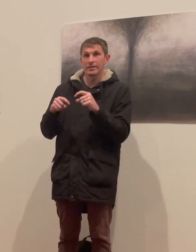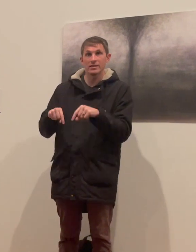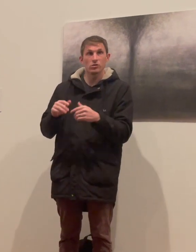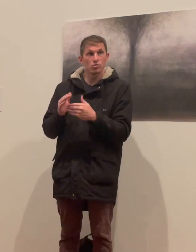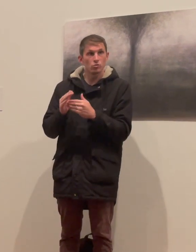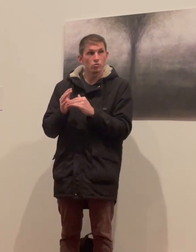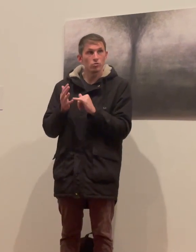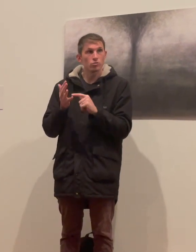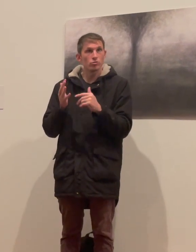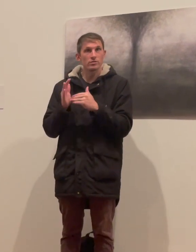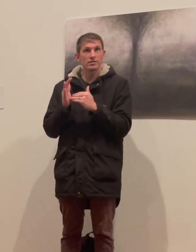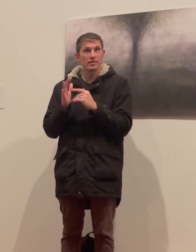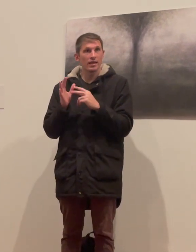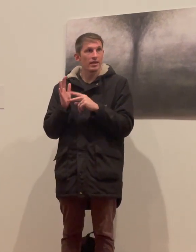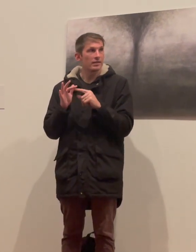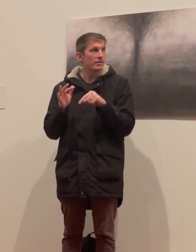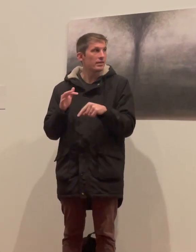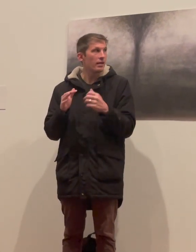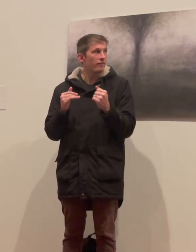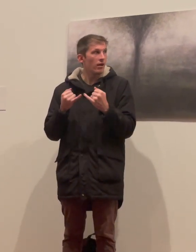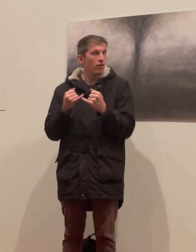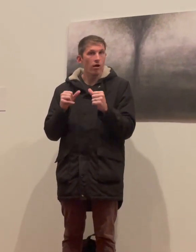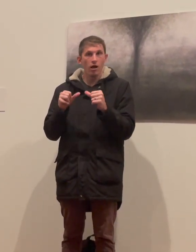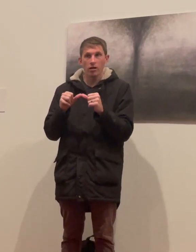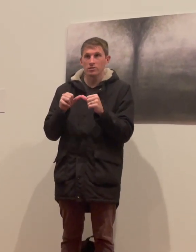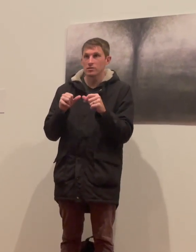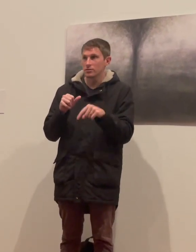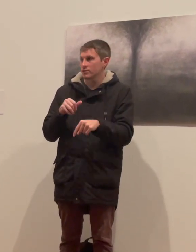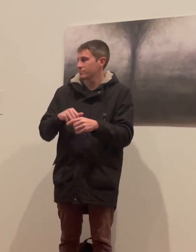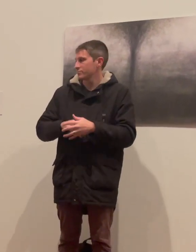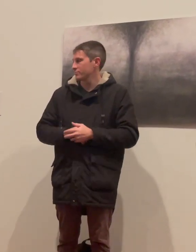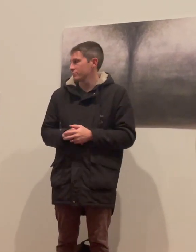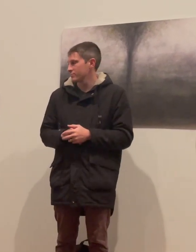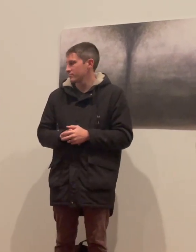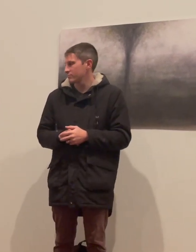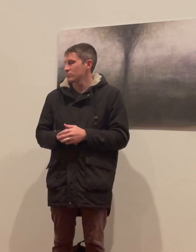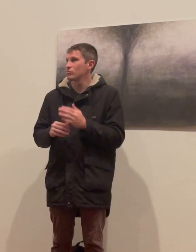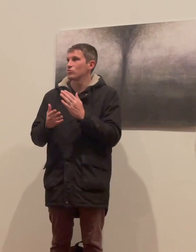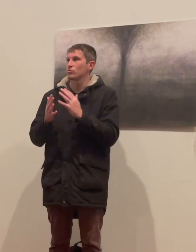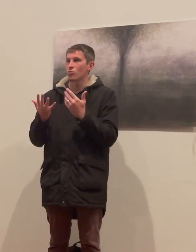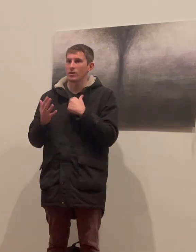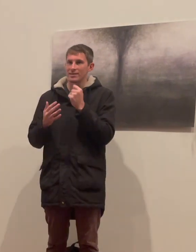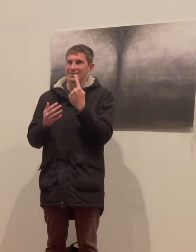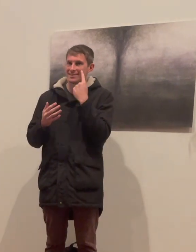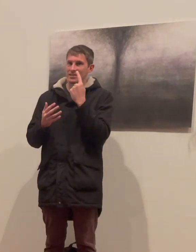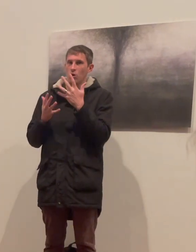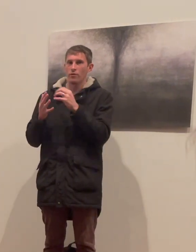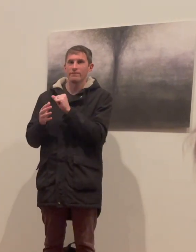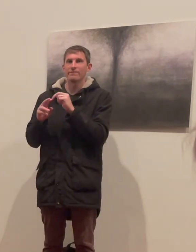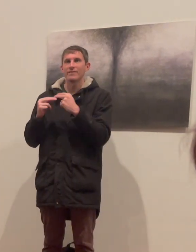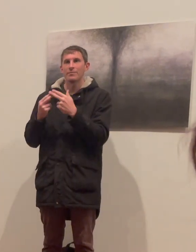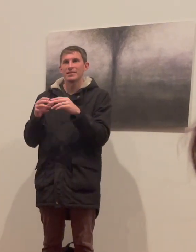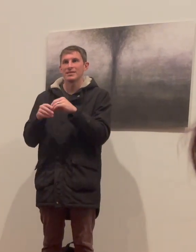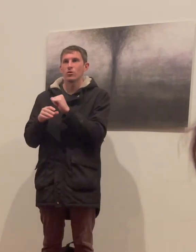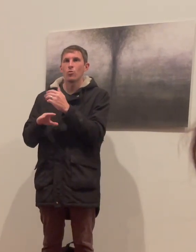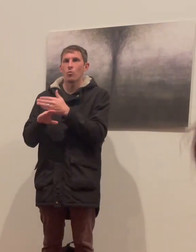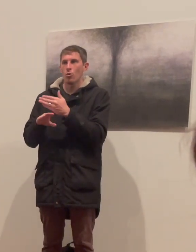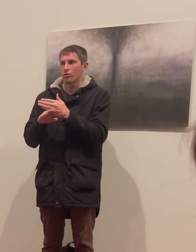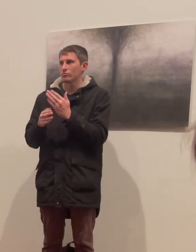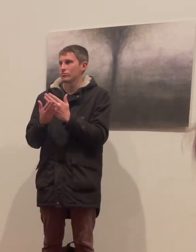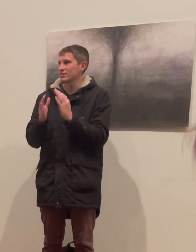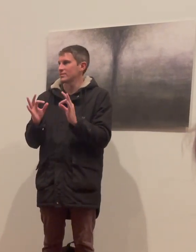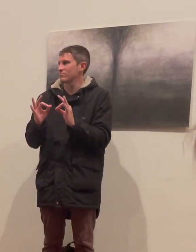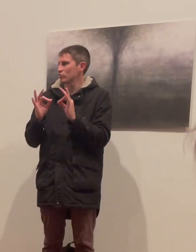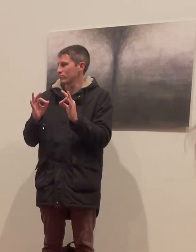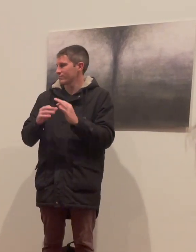here. Oh, and your uncle and auntie. Yeah, we get to see a lot of your family in your work, Lisa, which is really special. It's